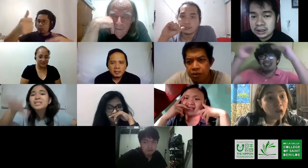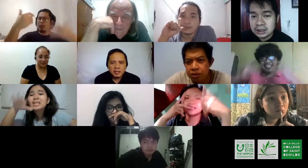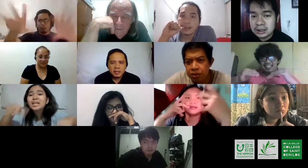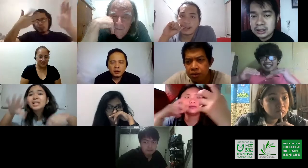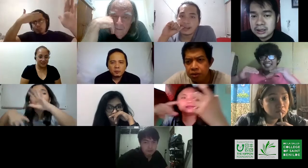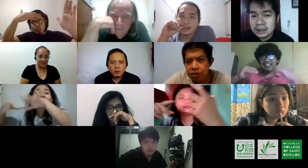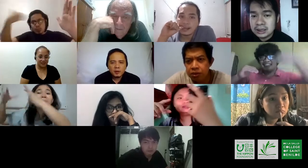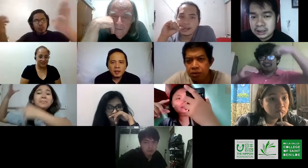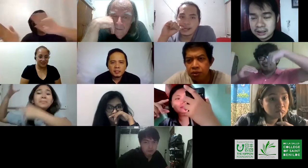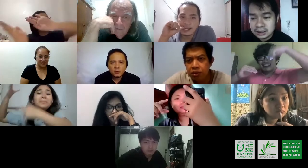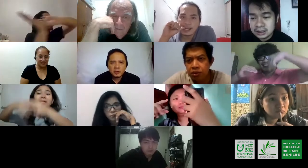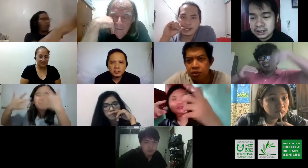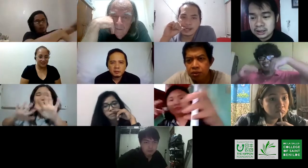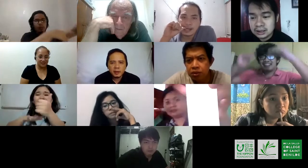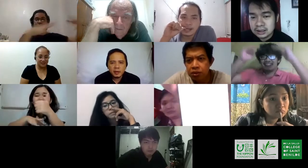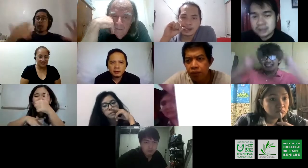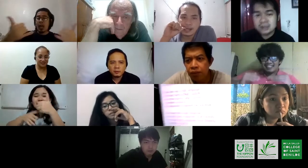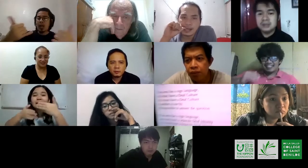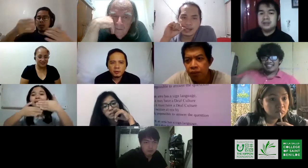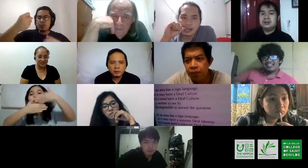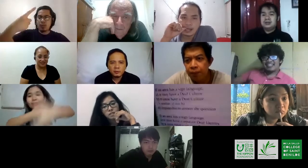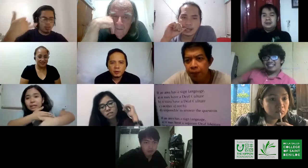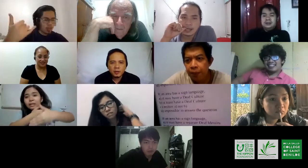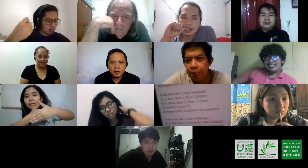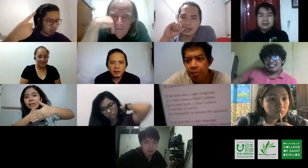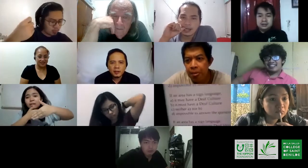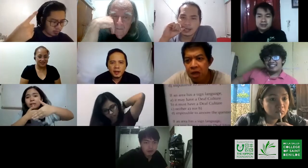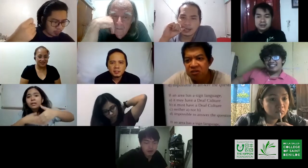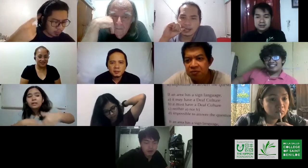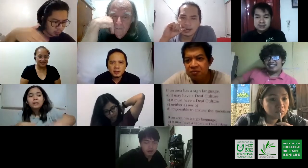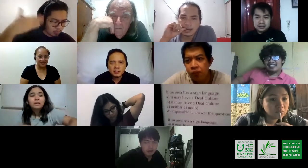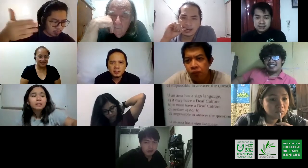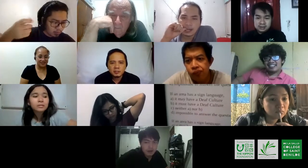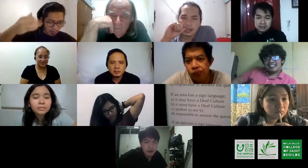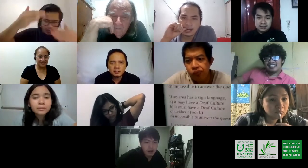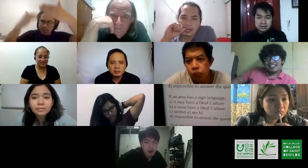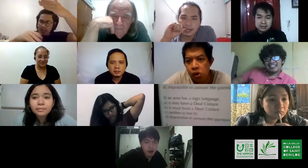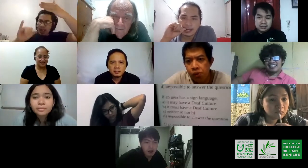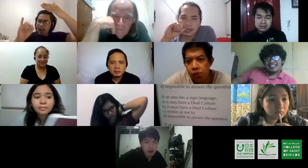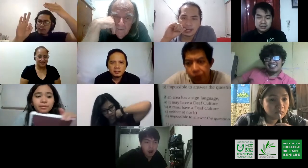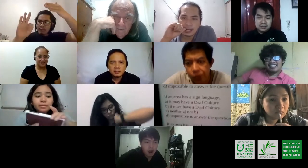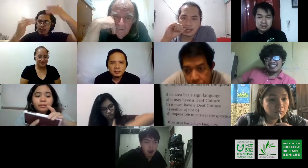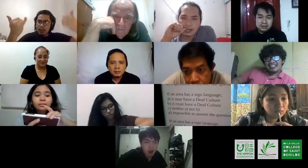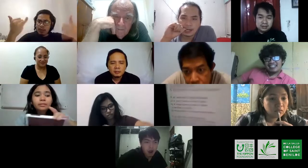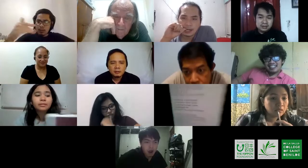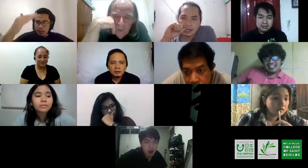Nat is saying we're in the next question, Meng. We're the next question.